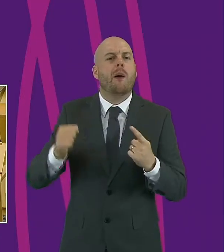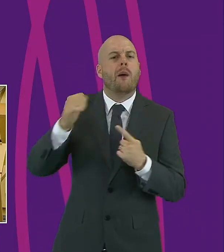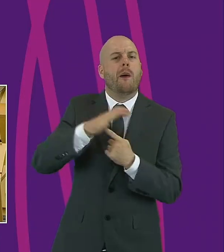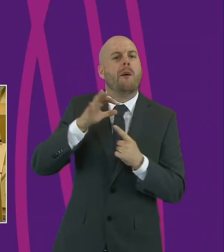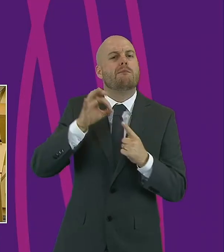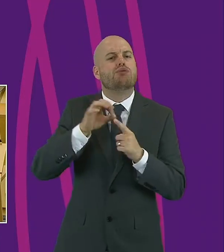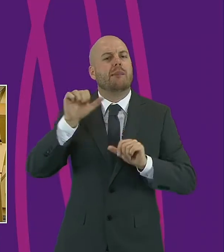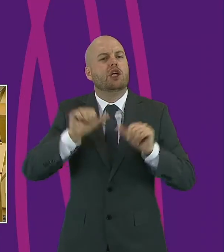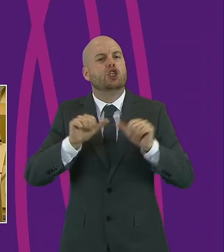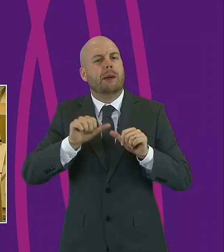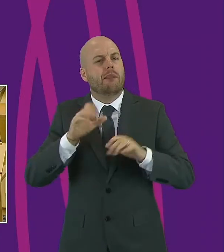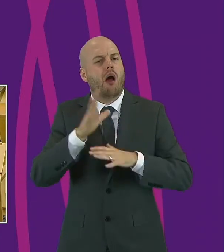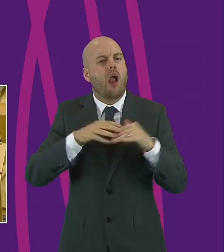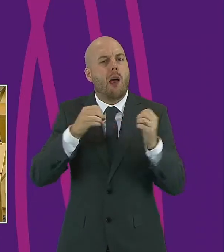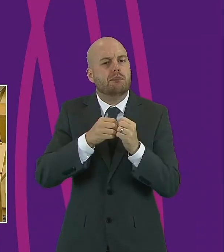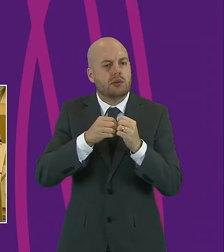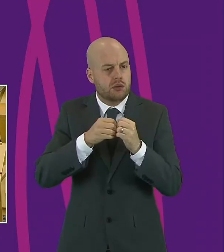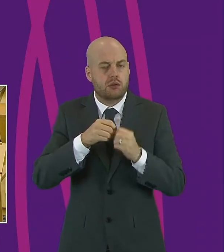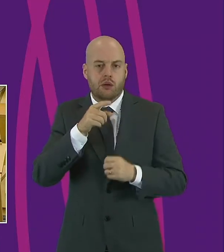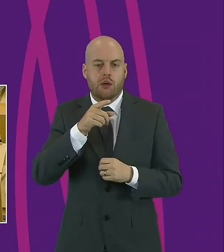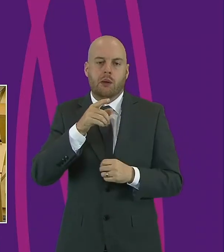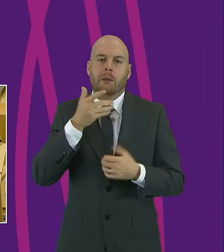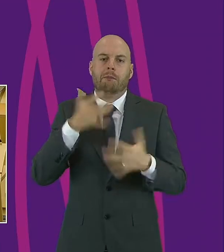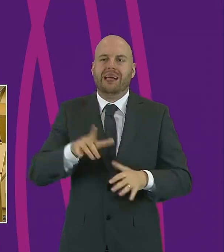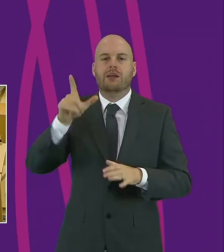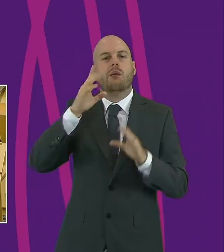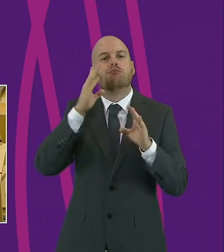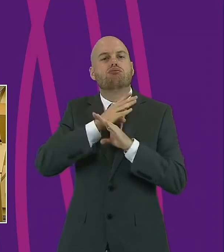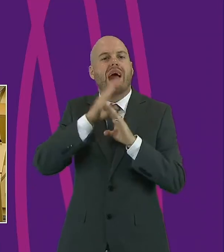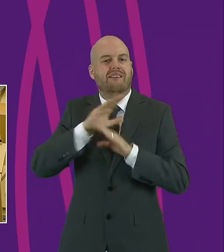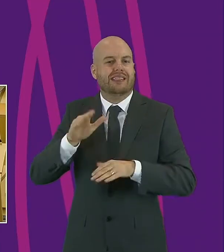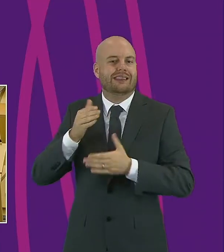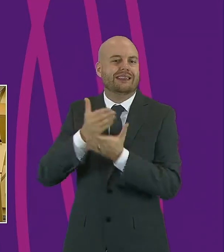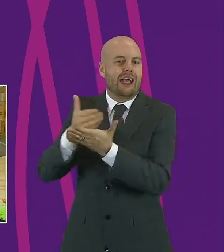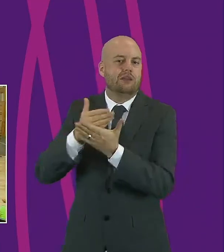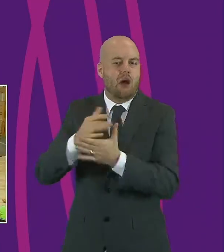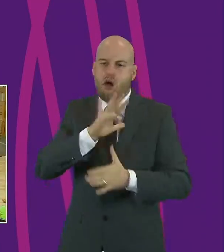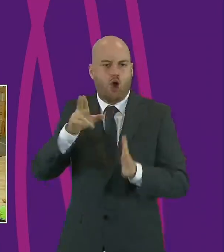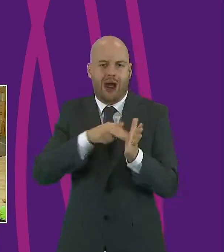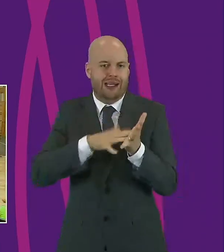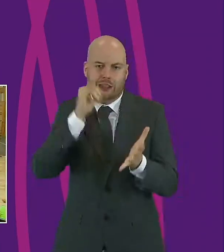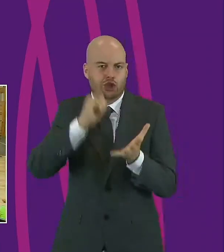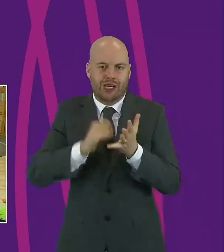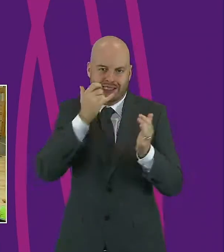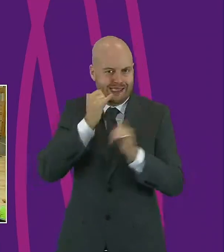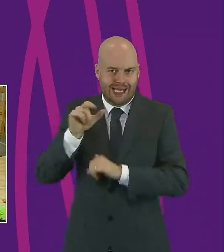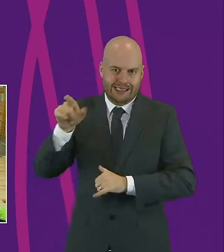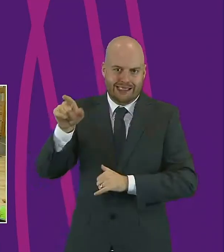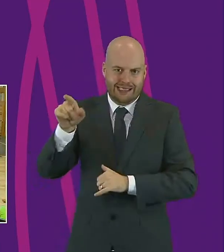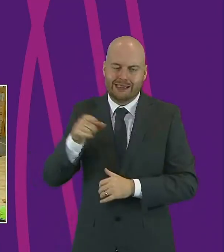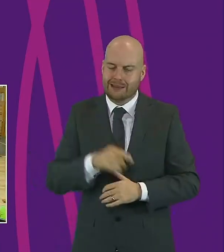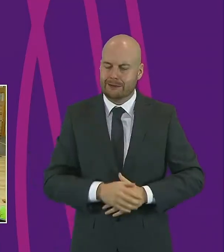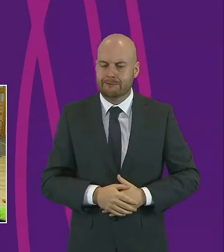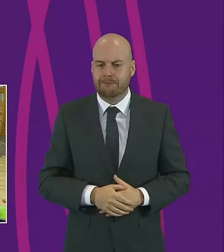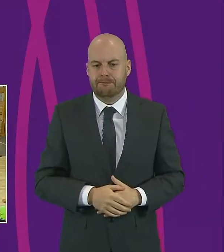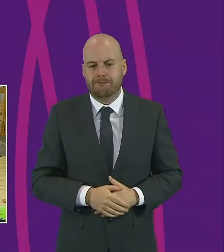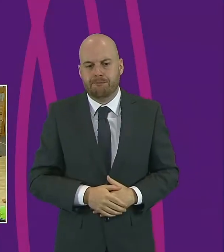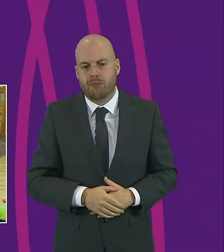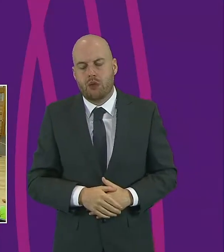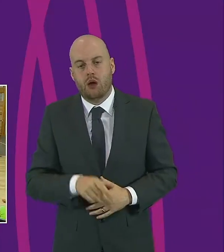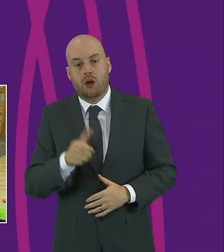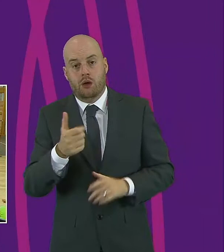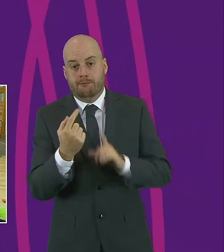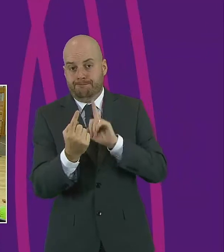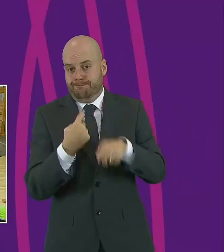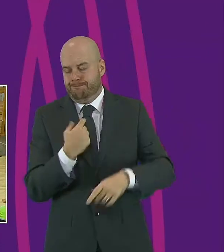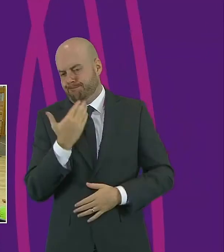entities is being undertaken by private sector facilities. Stuart McMillan. Thank the First Minister for that reply. And I've been informed